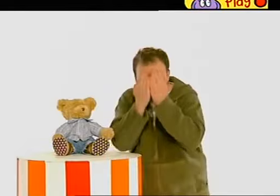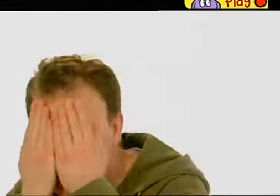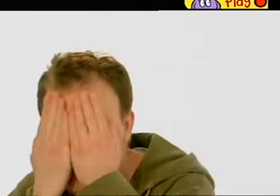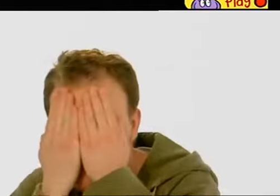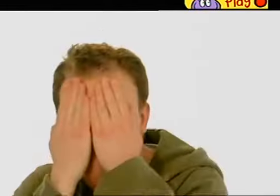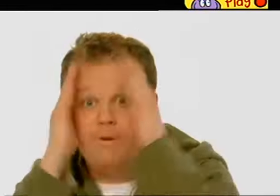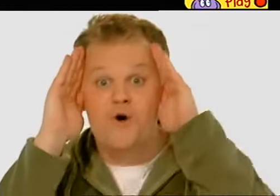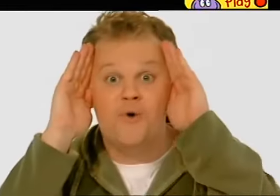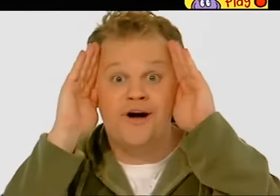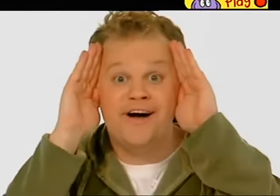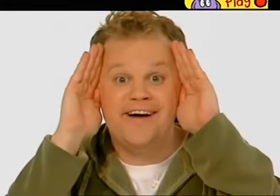say boo?